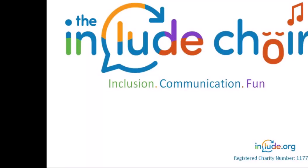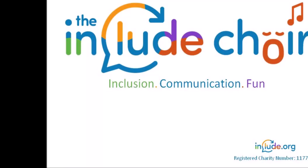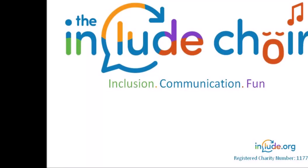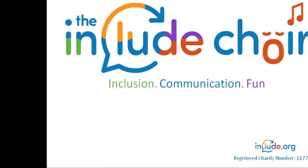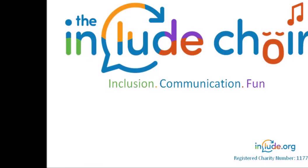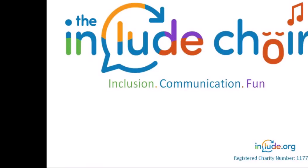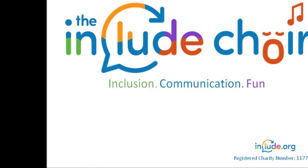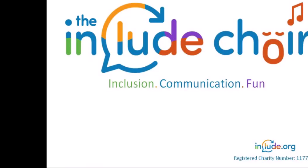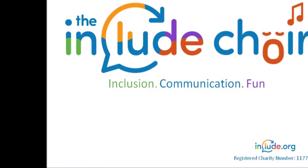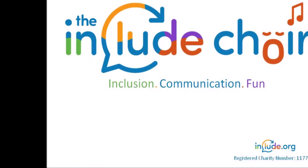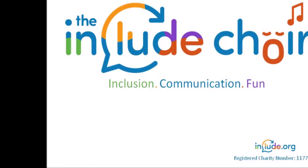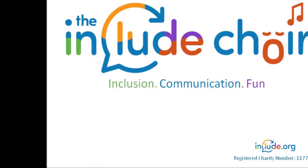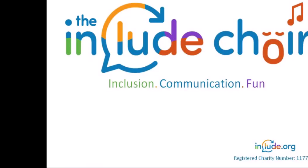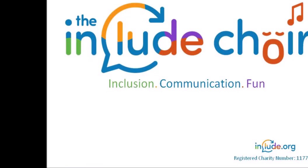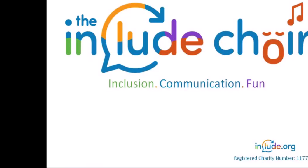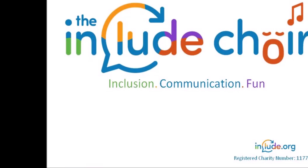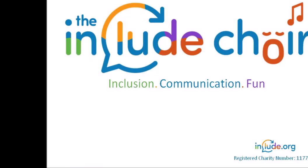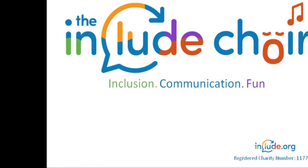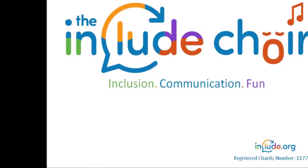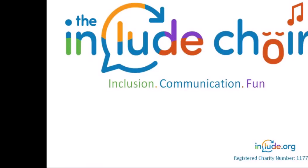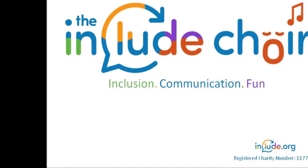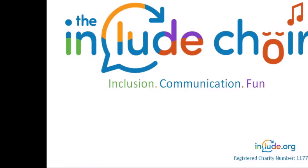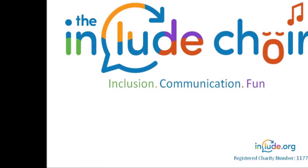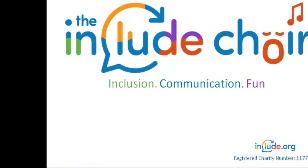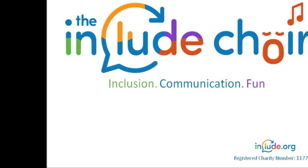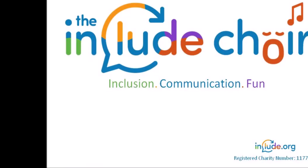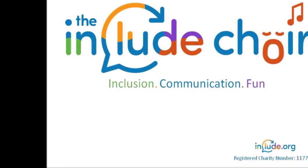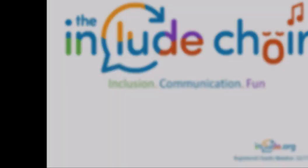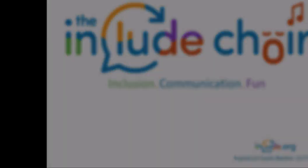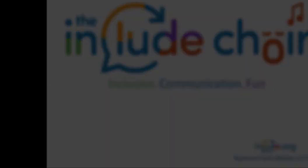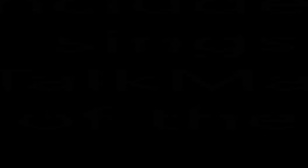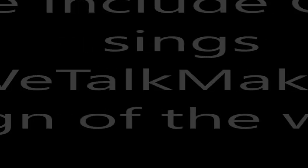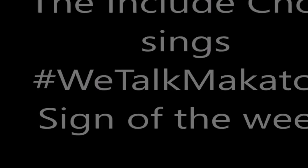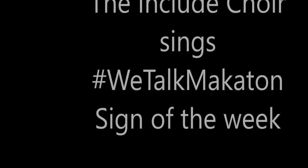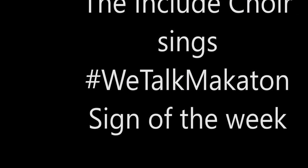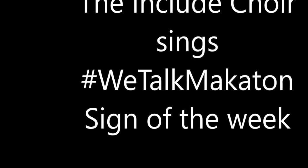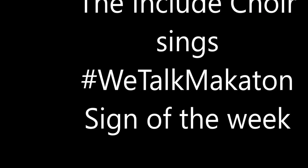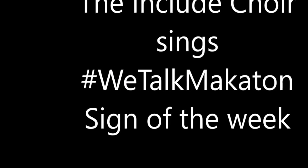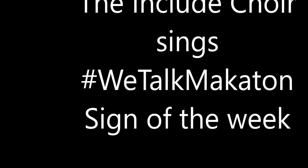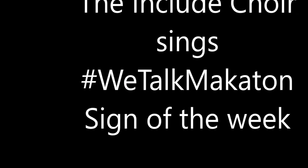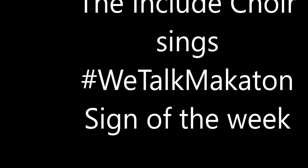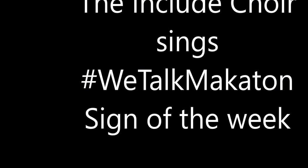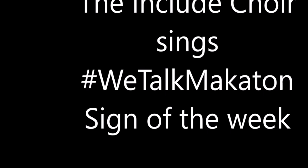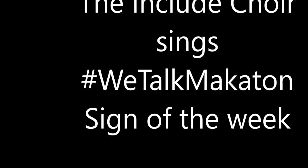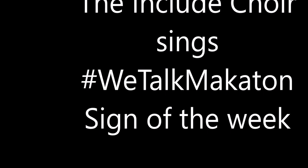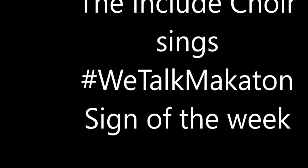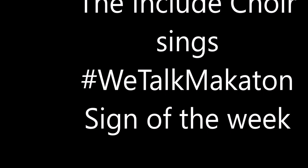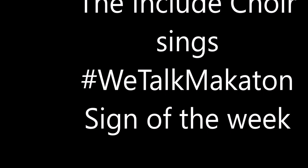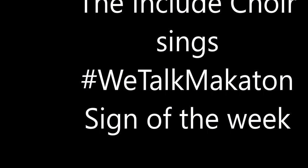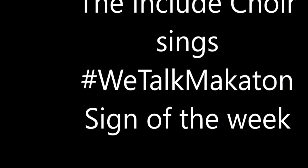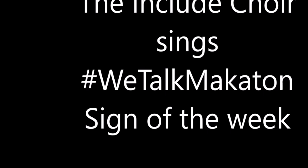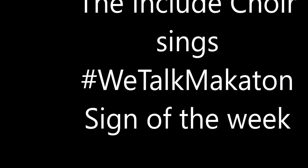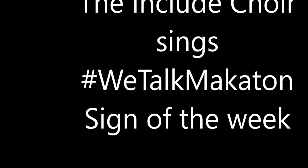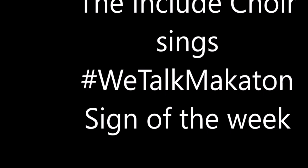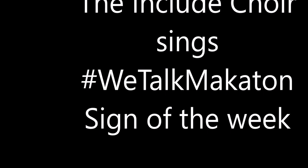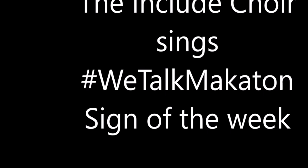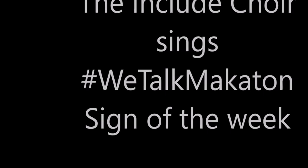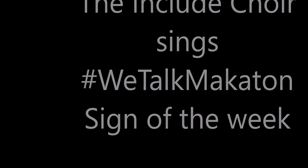Inglut Choir, Inglut Choir, says hello,